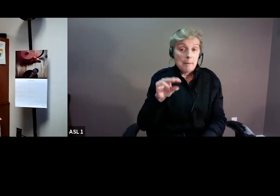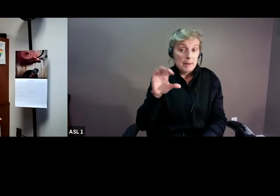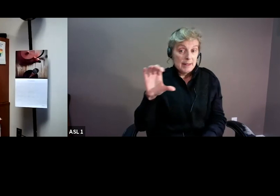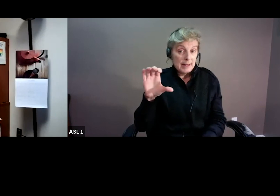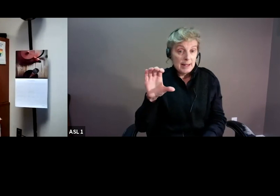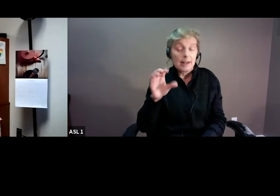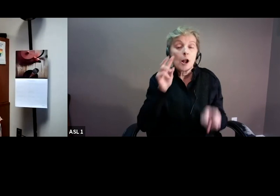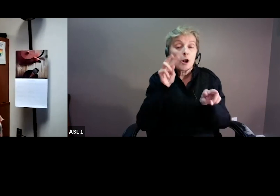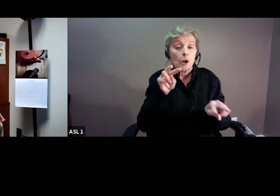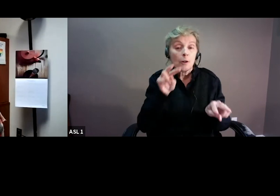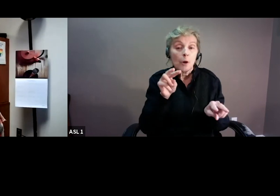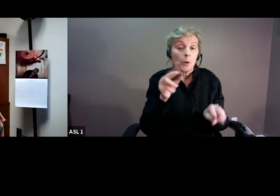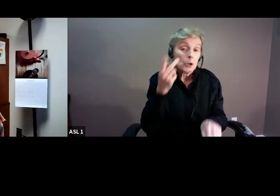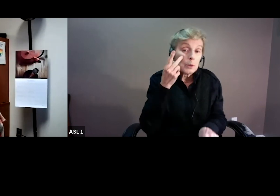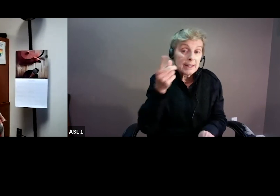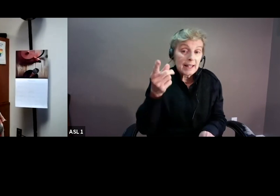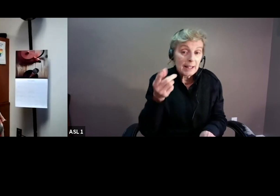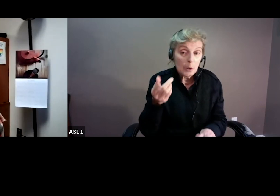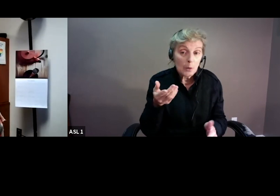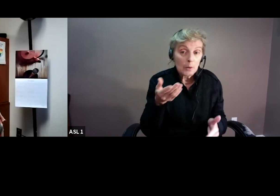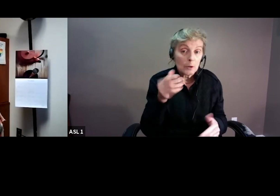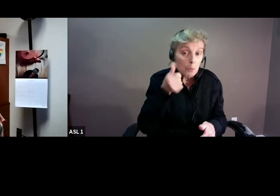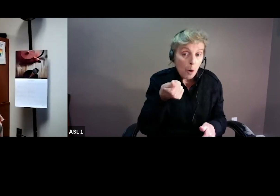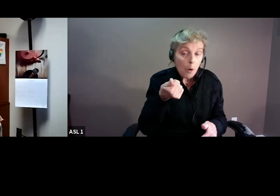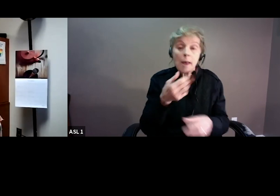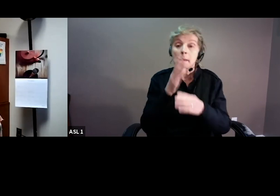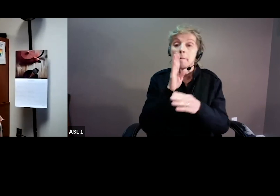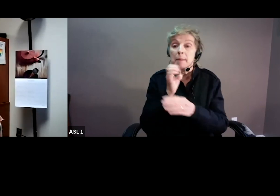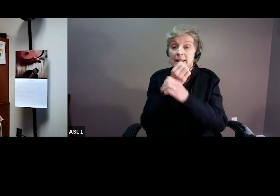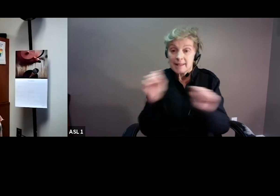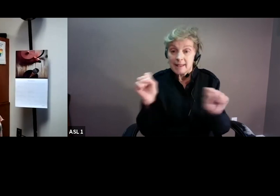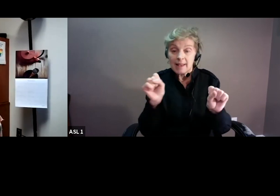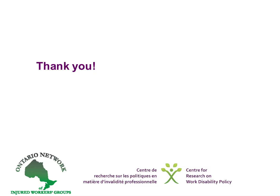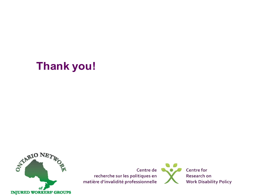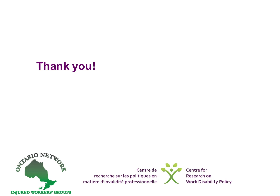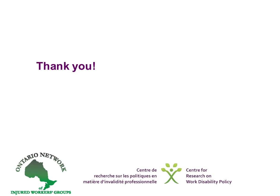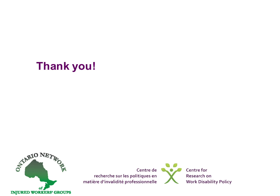to seeing you there. Be safe and enjoy the rest of your day. Thank you.